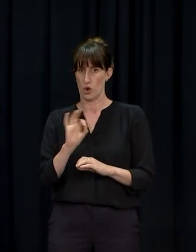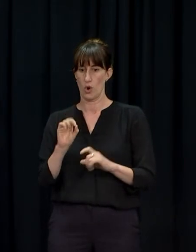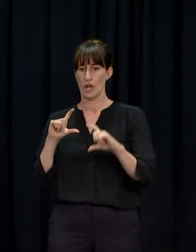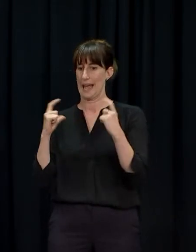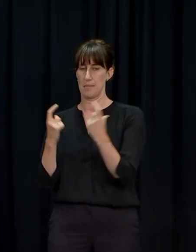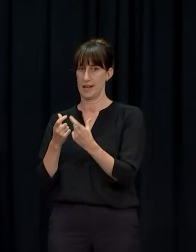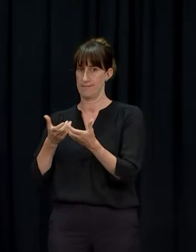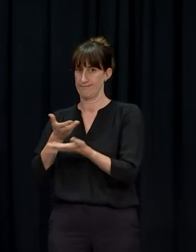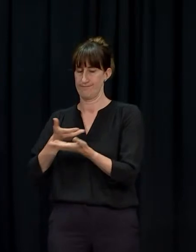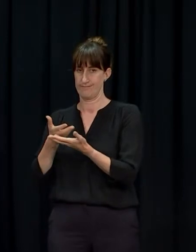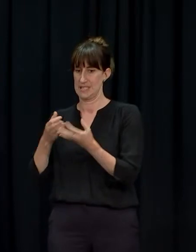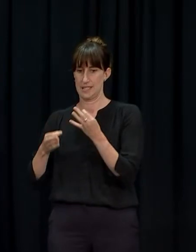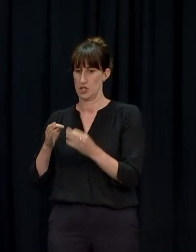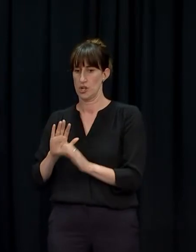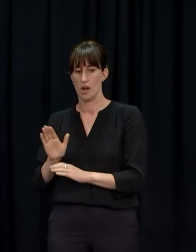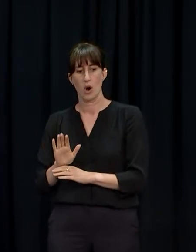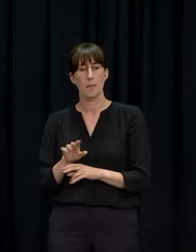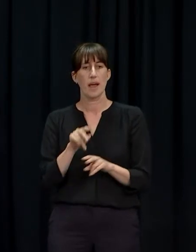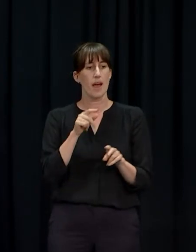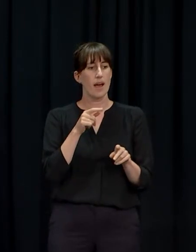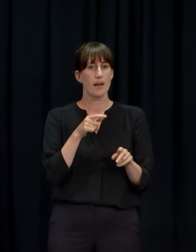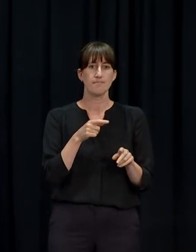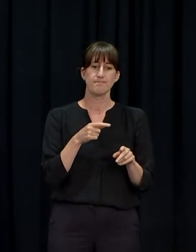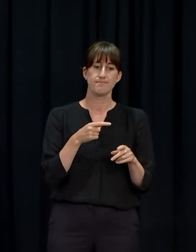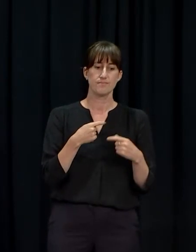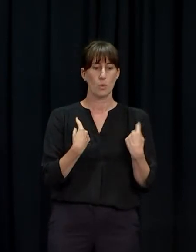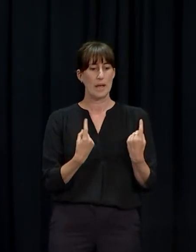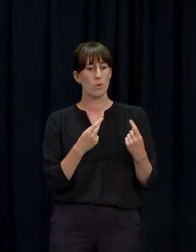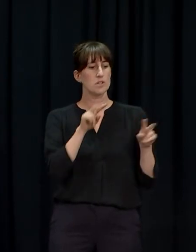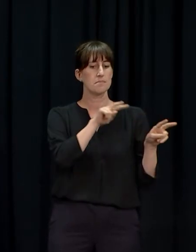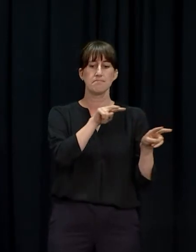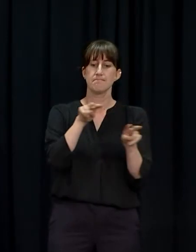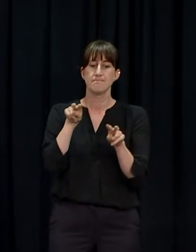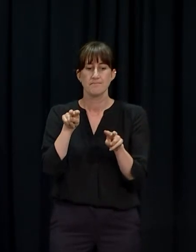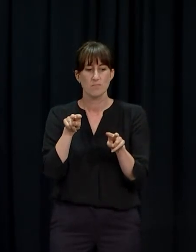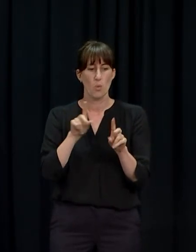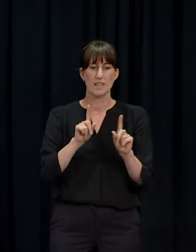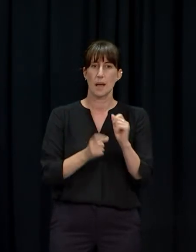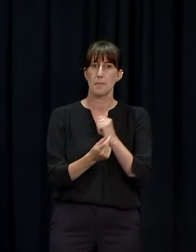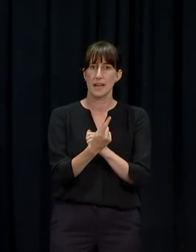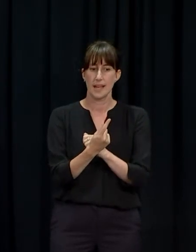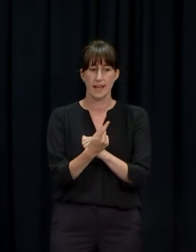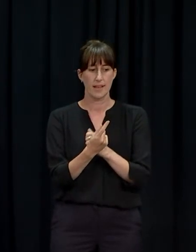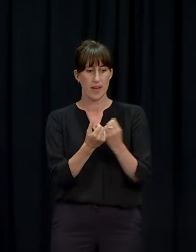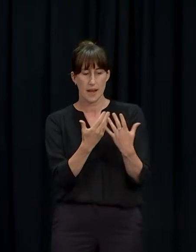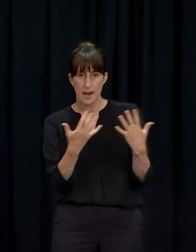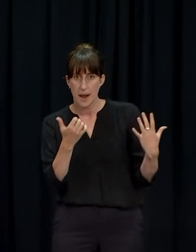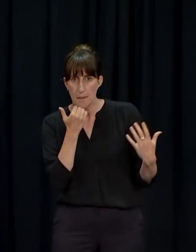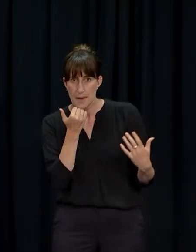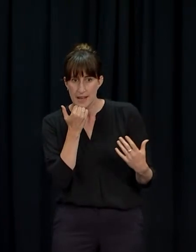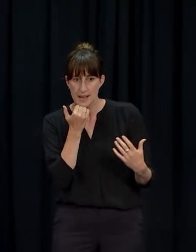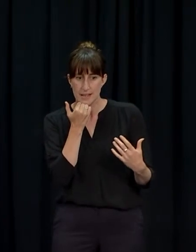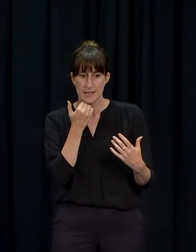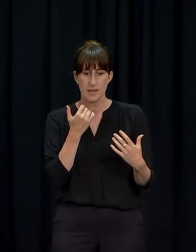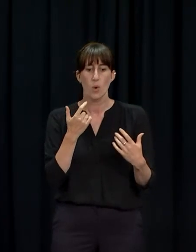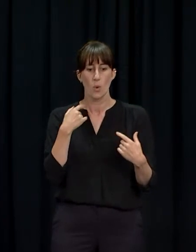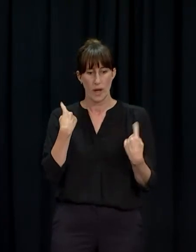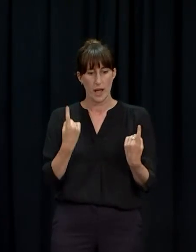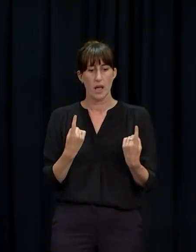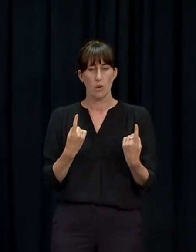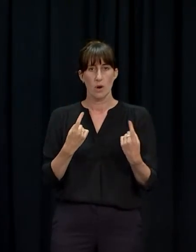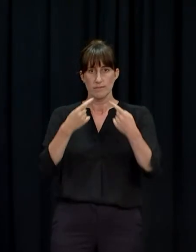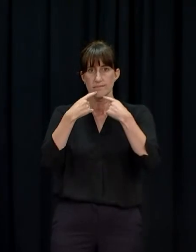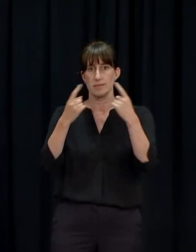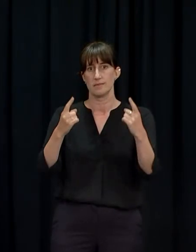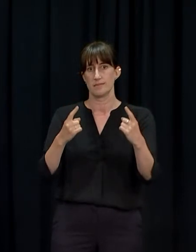systems, testing and contact tracing, and very carefully evaluating the level of demand in those so that we know when we need to change, and we'll be